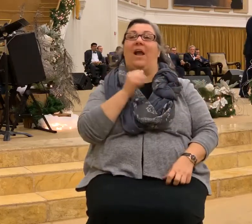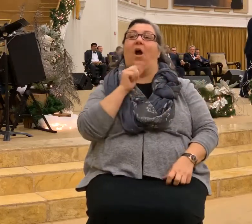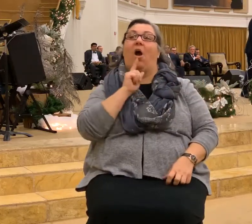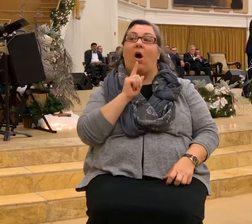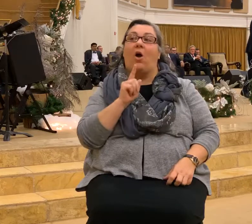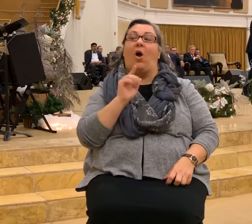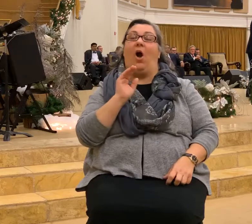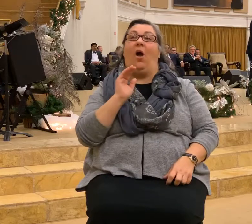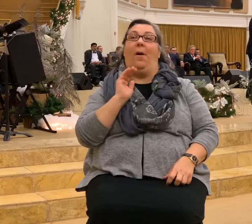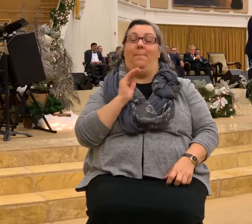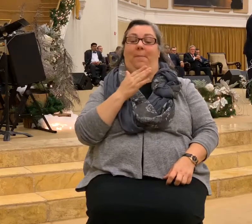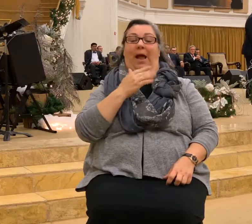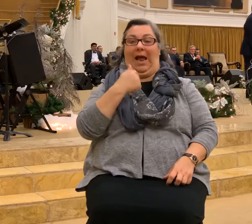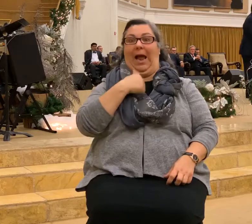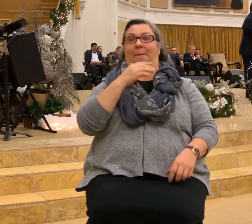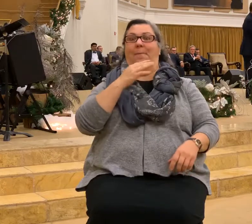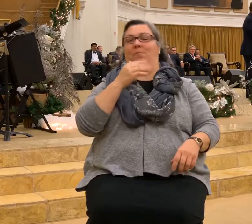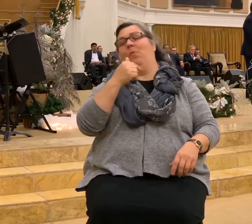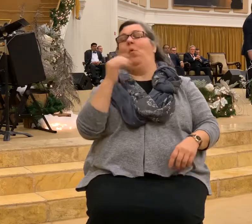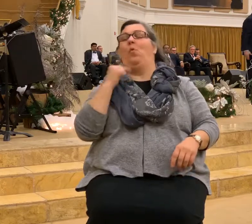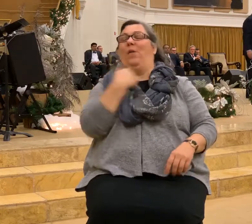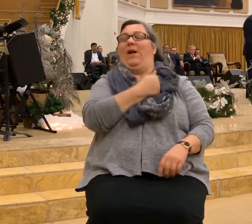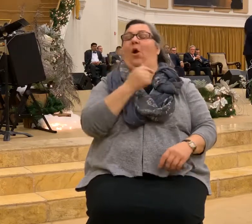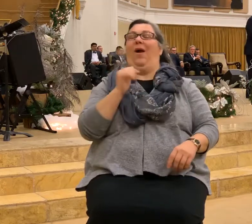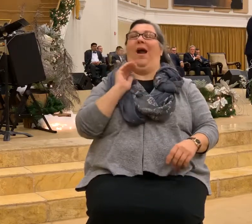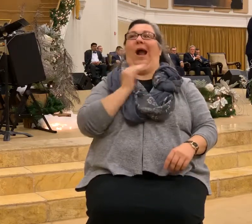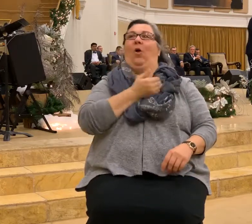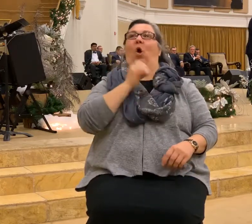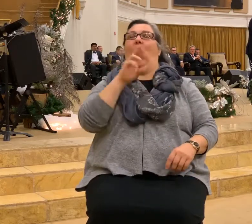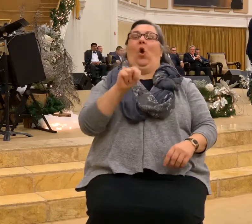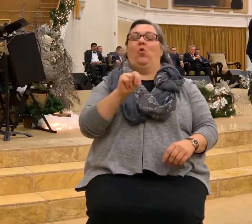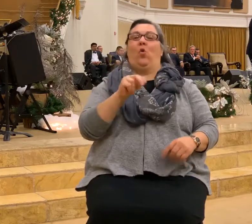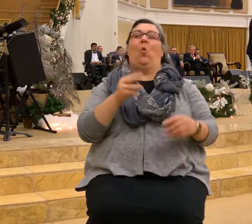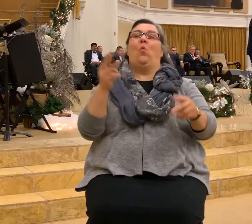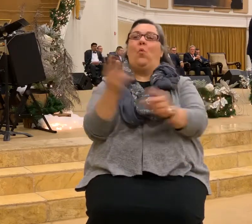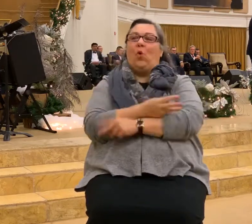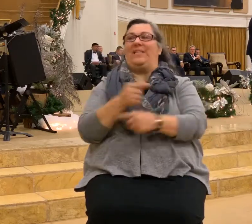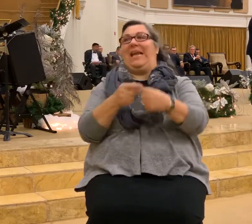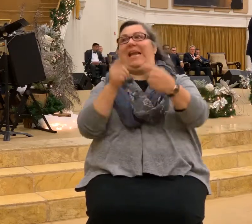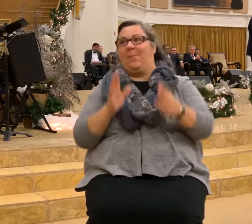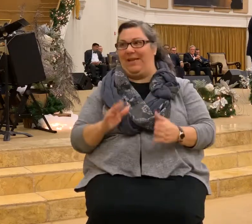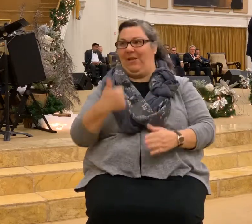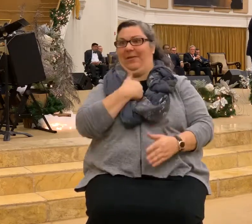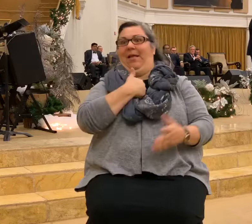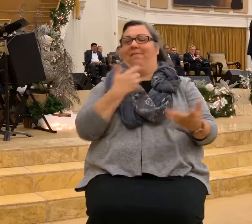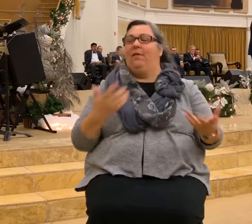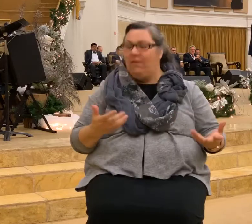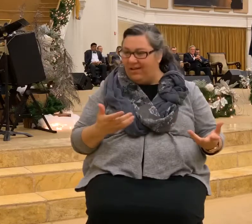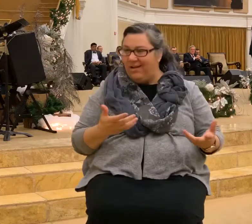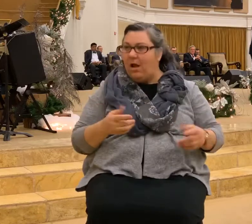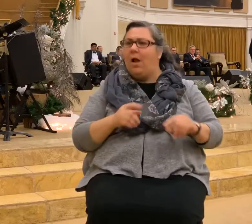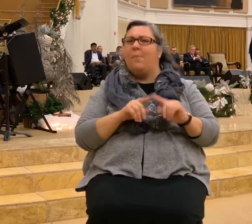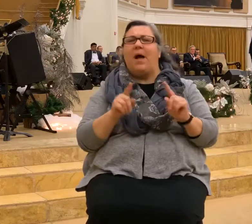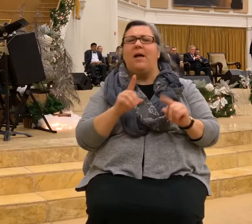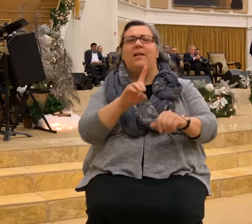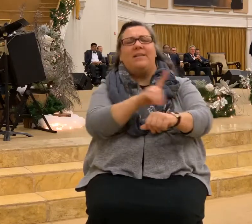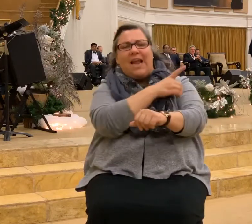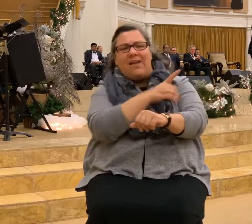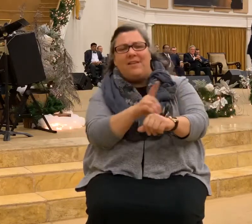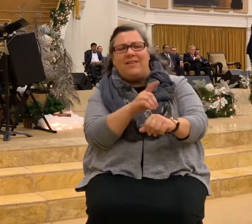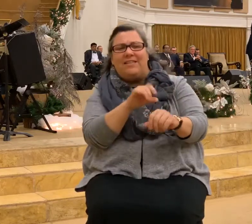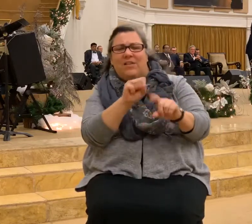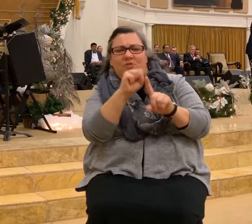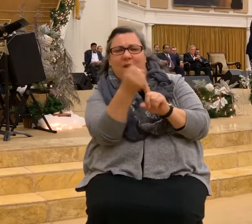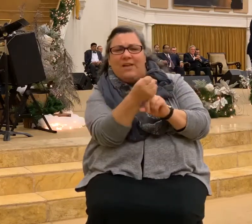enemy at times. I'm not sure whether this was what was perpetrated against him or what he had done